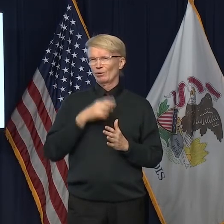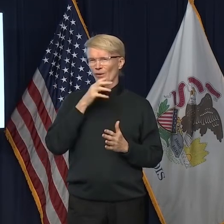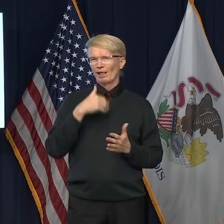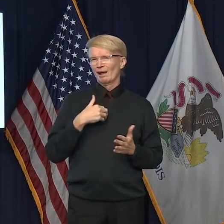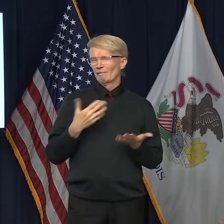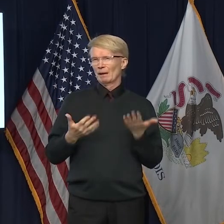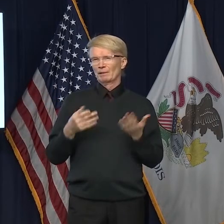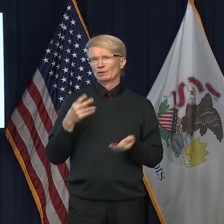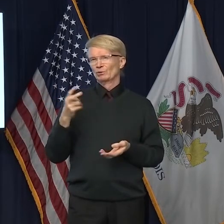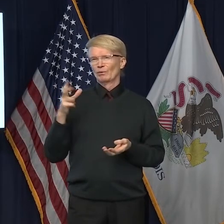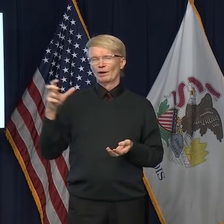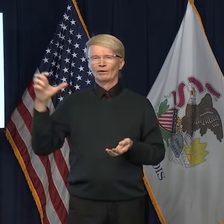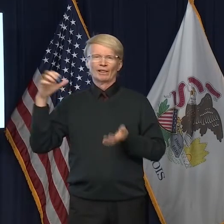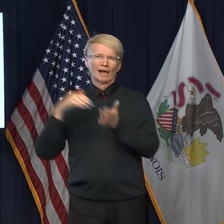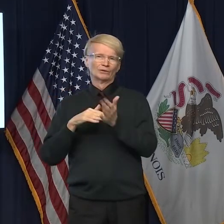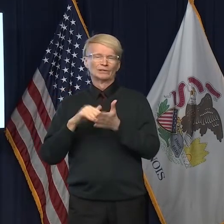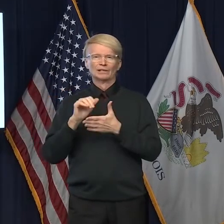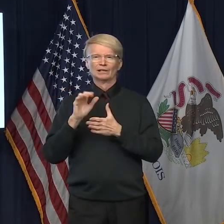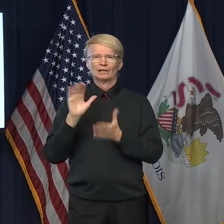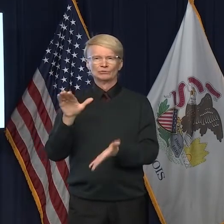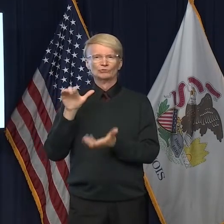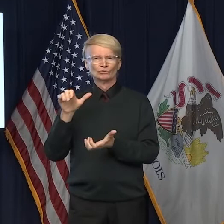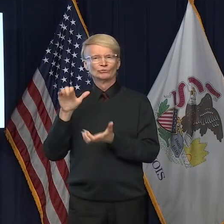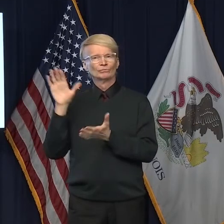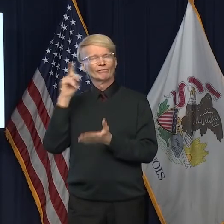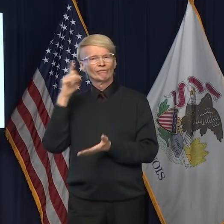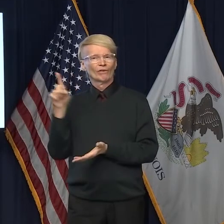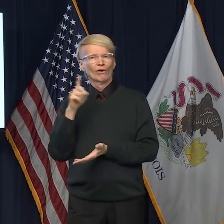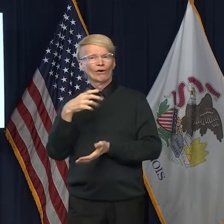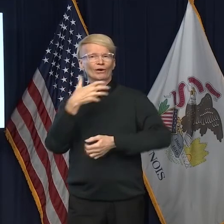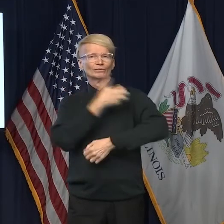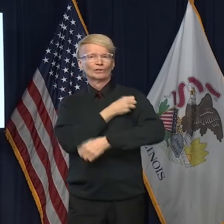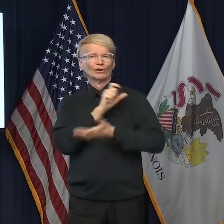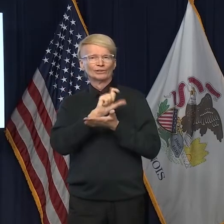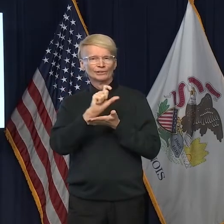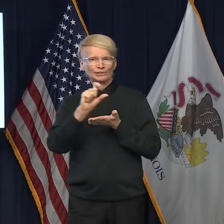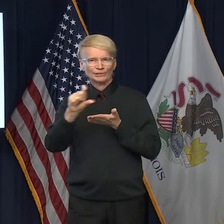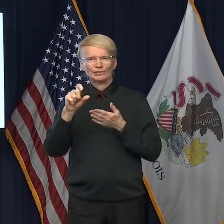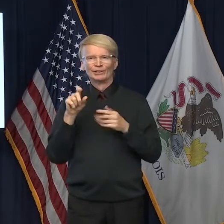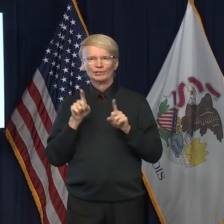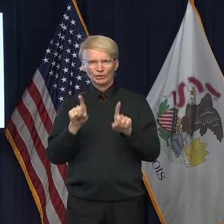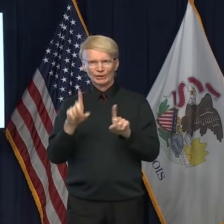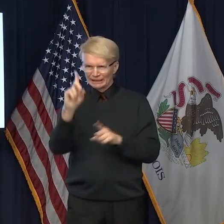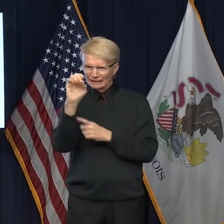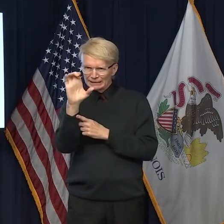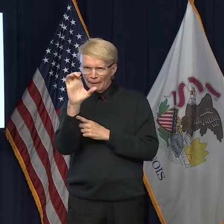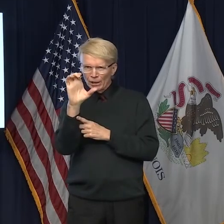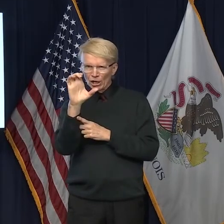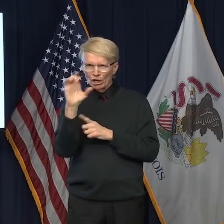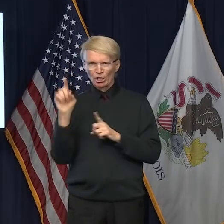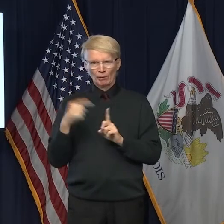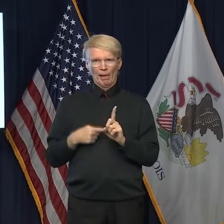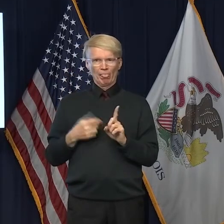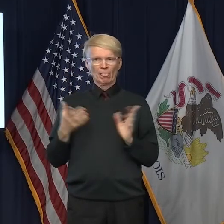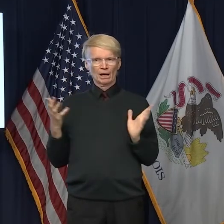doses coming to Illinois during the month of December. So the very first set, what